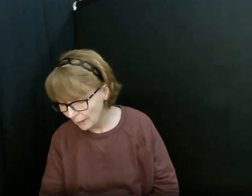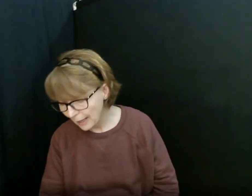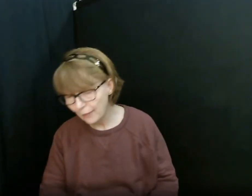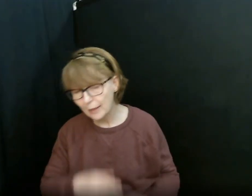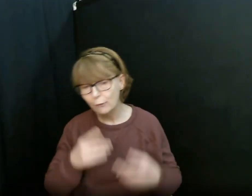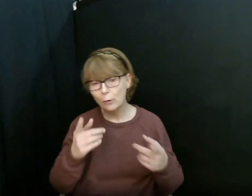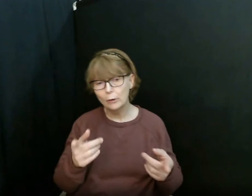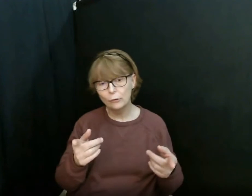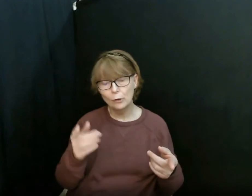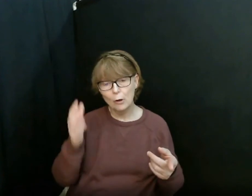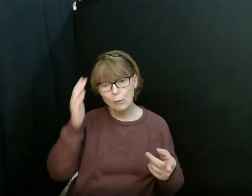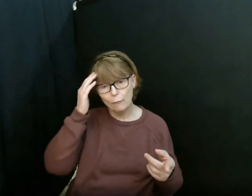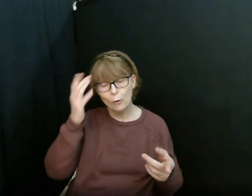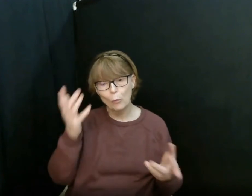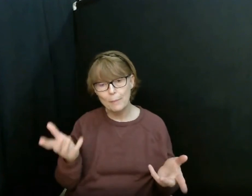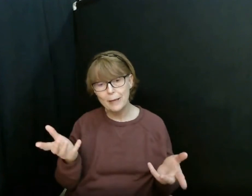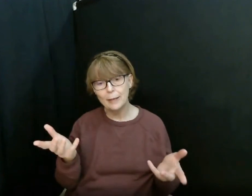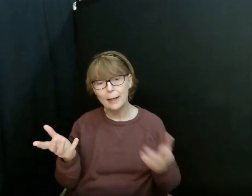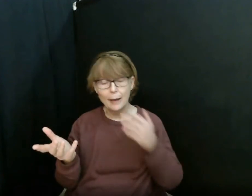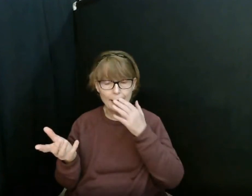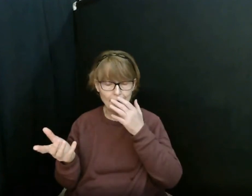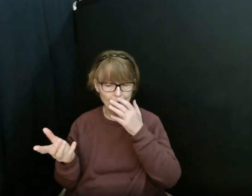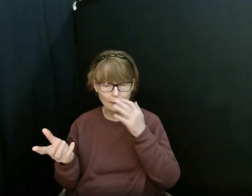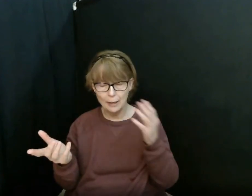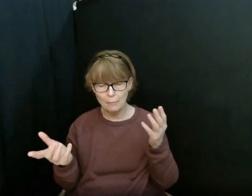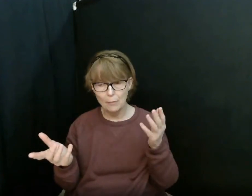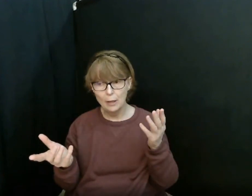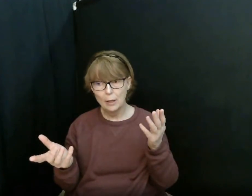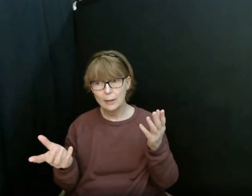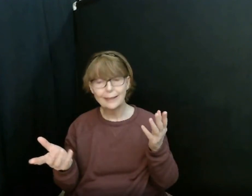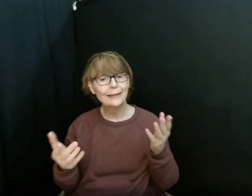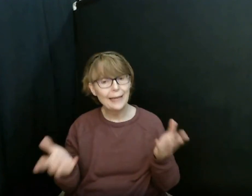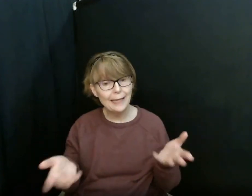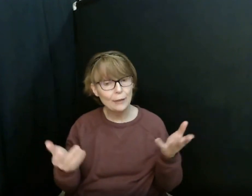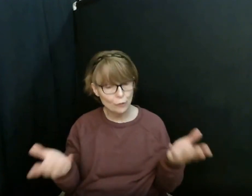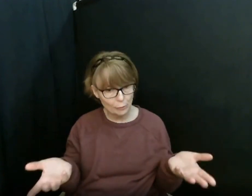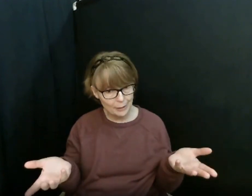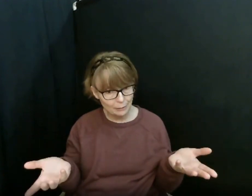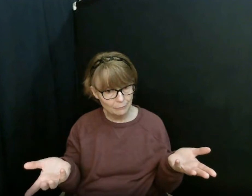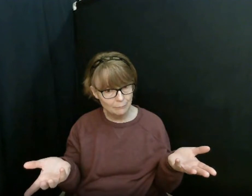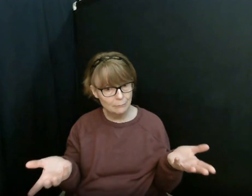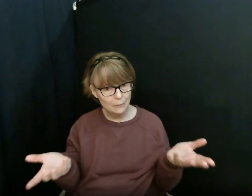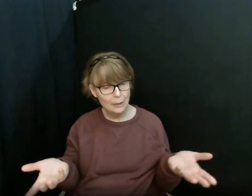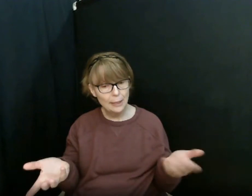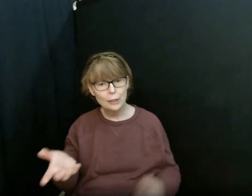And then, of course, you know, for women and like lady and gentleman, you